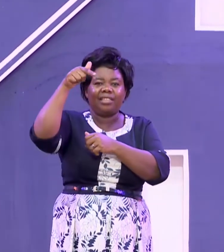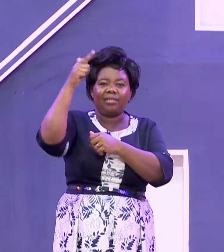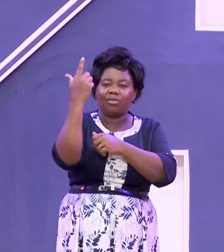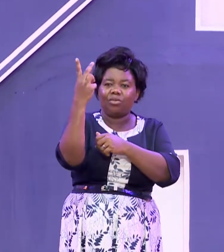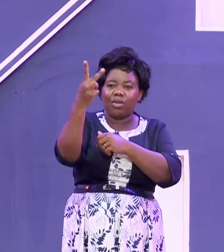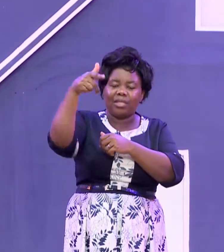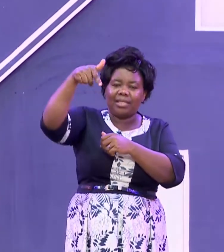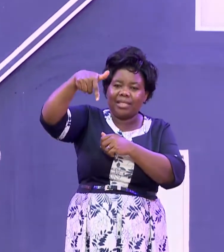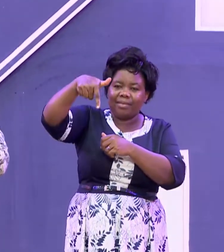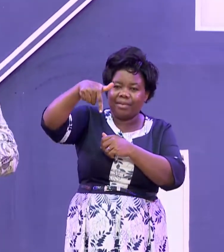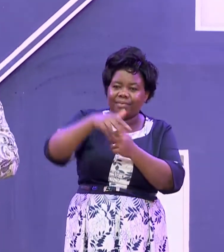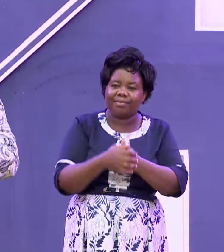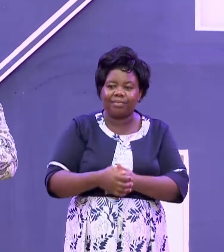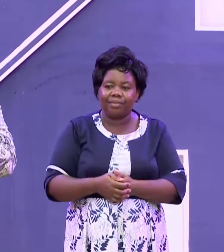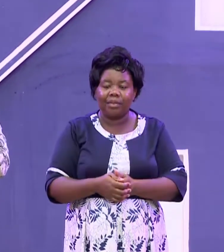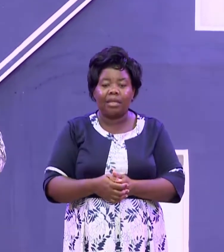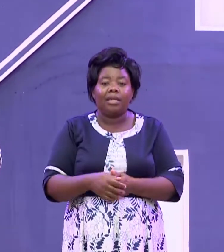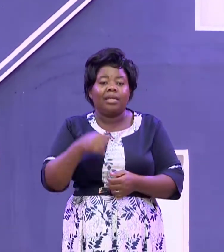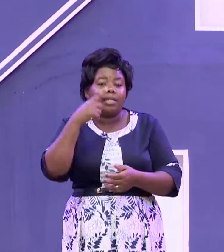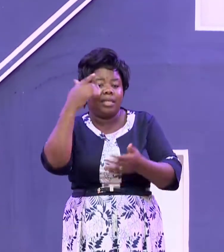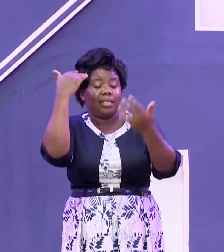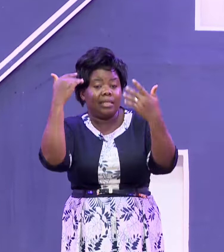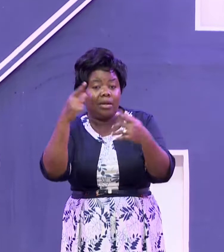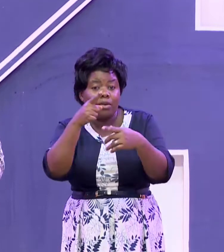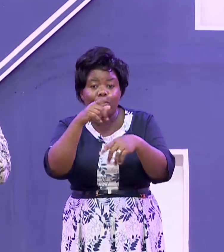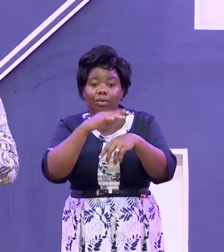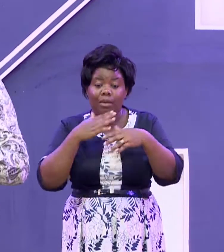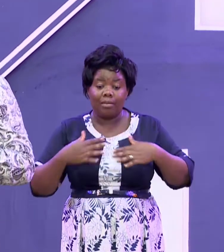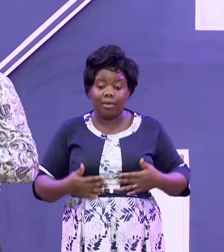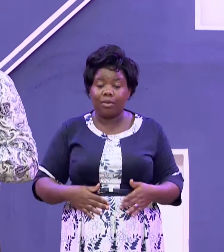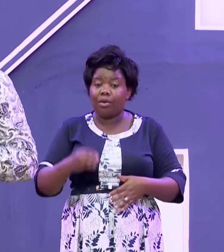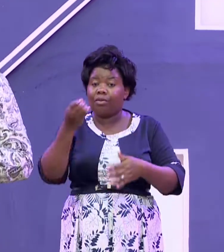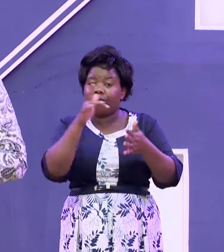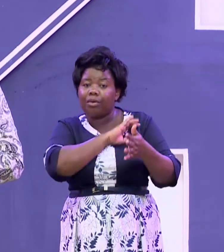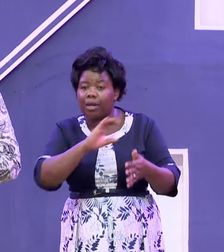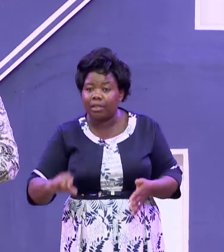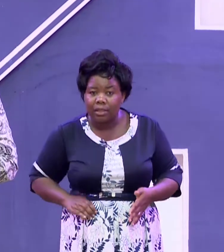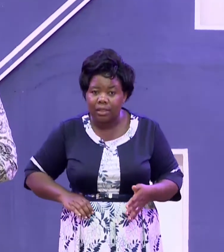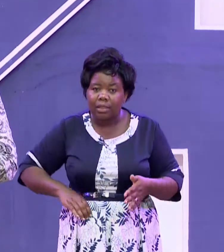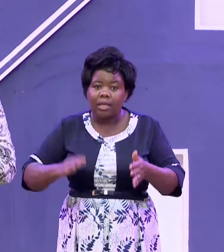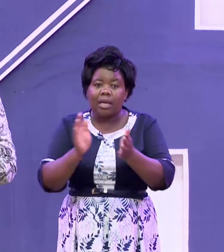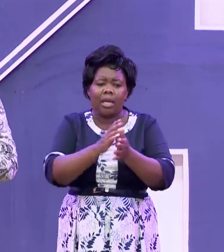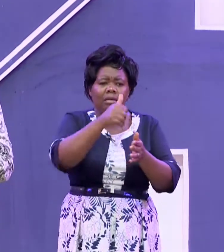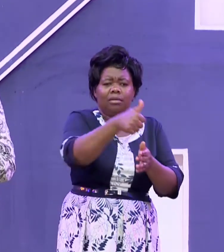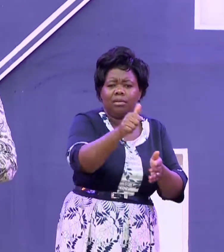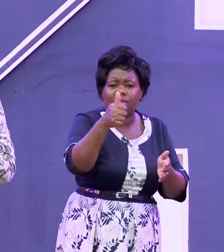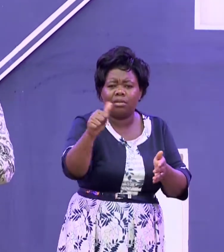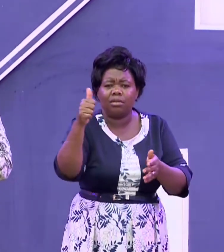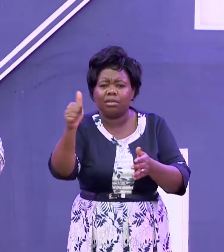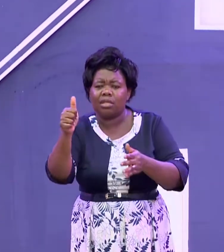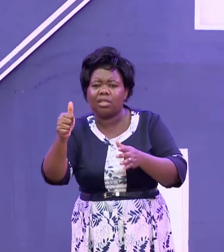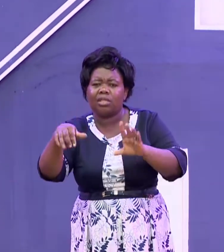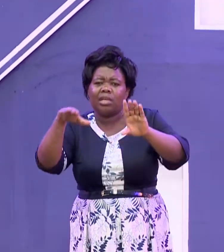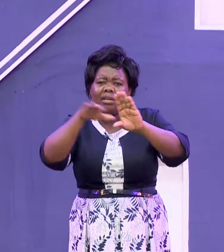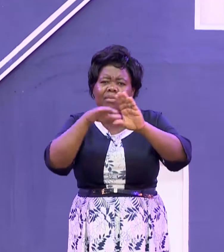musavu. Says now you are the body of Christ. Naye mwe muri mubiri gwa Kristo. And individually members of it.